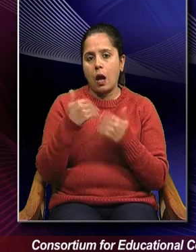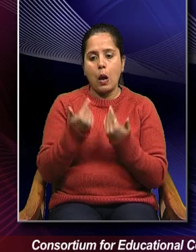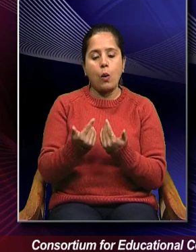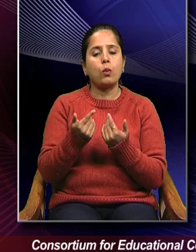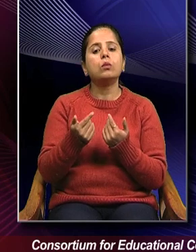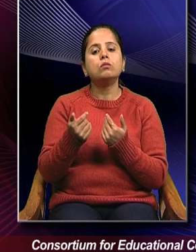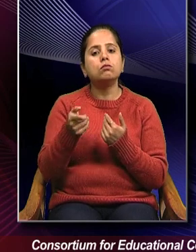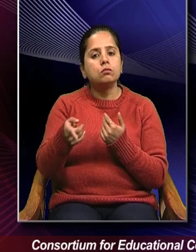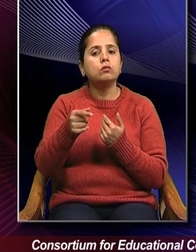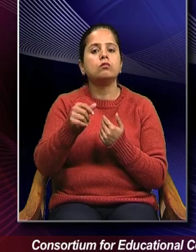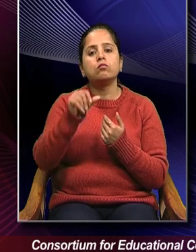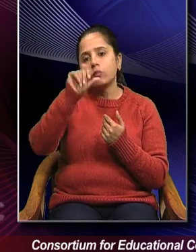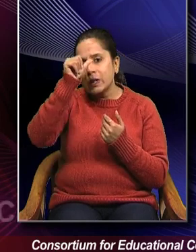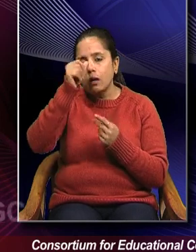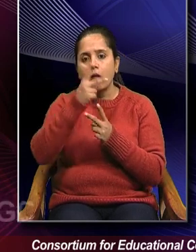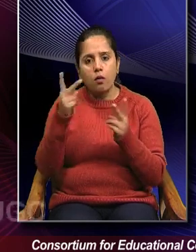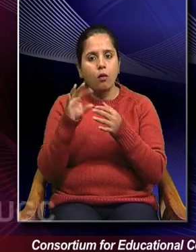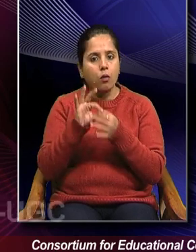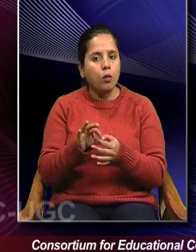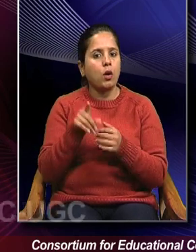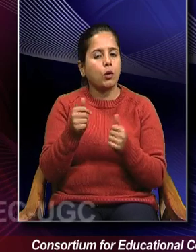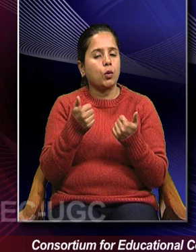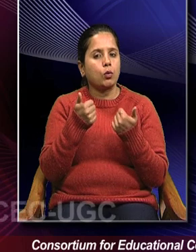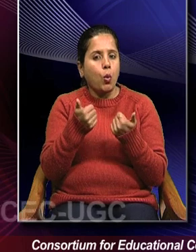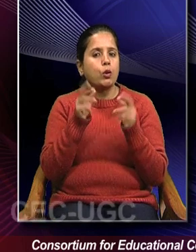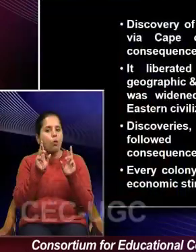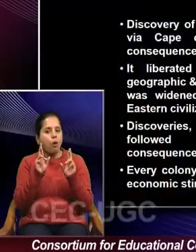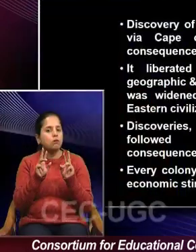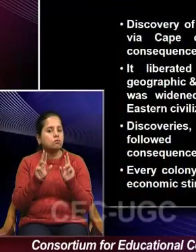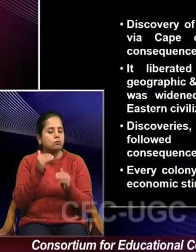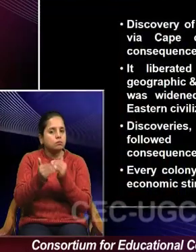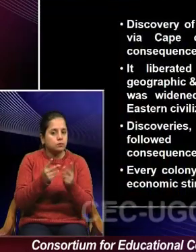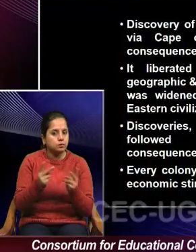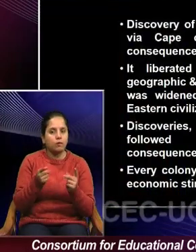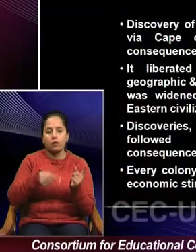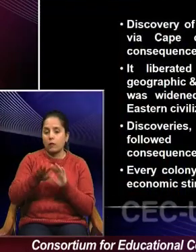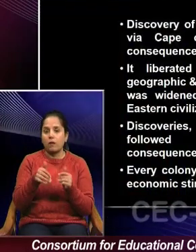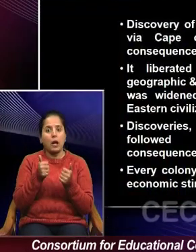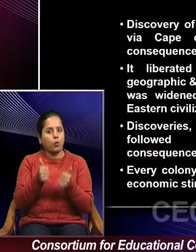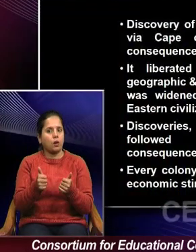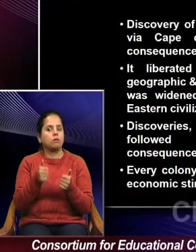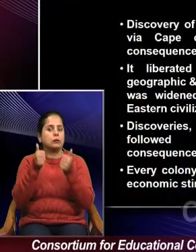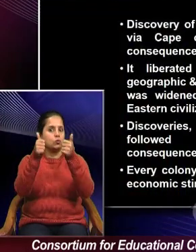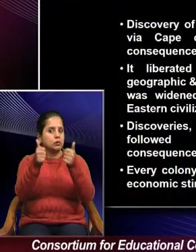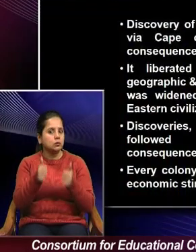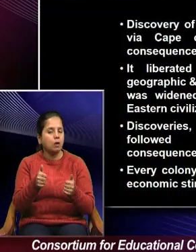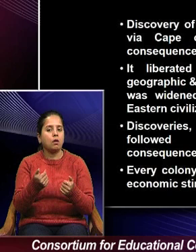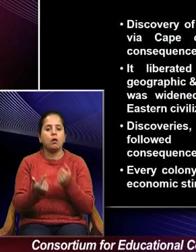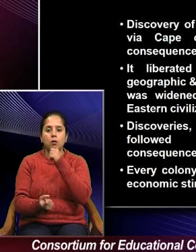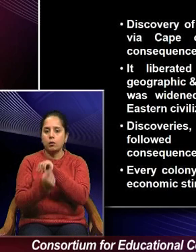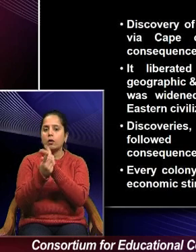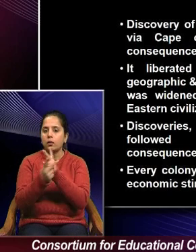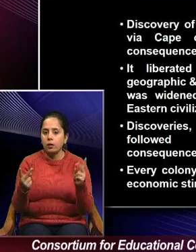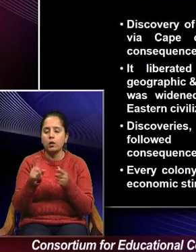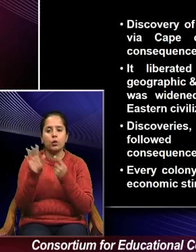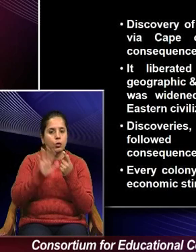Indies via the Cape of Good Hope, and it had great consequences for Europe